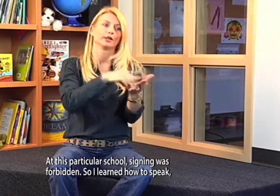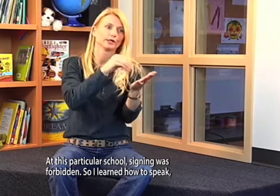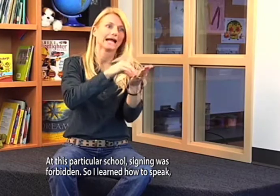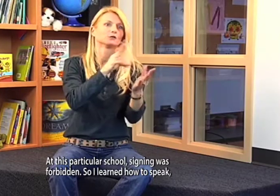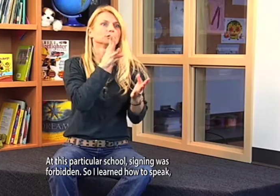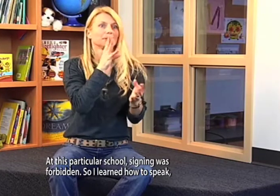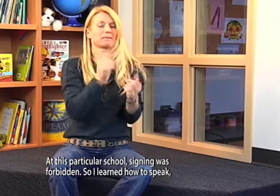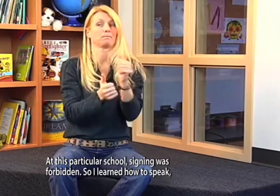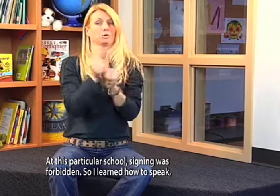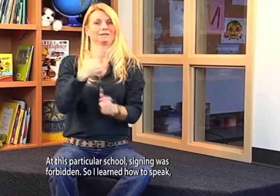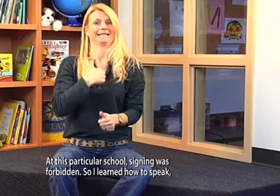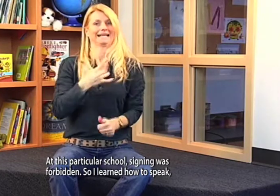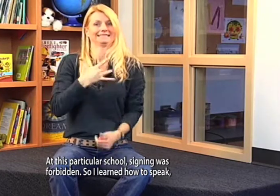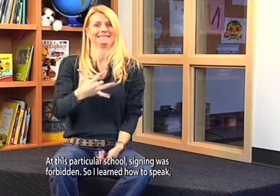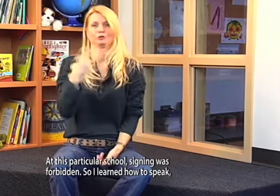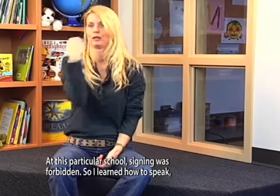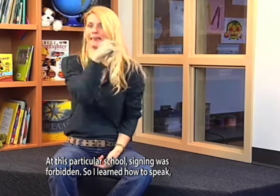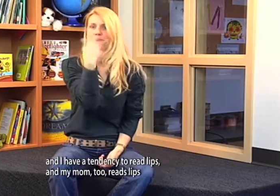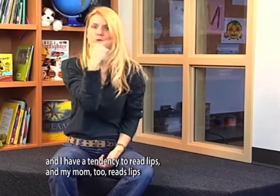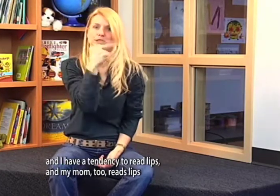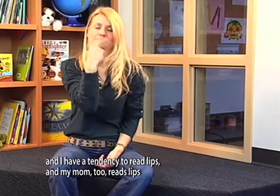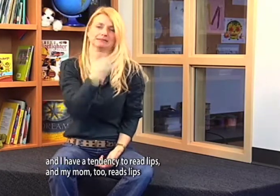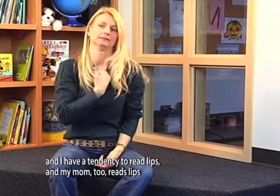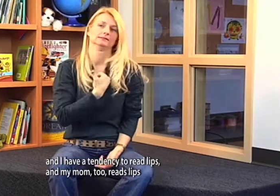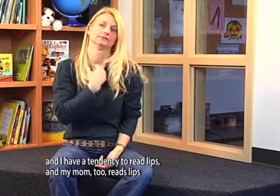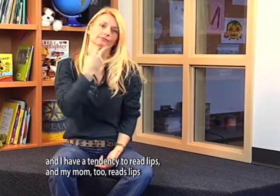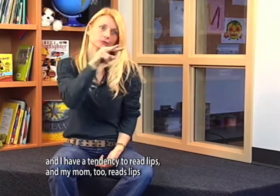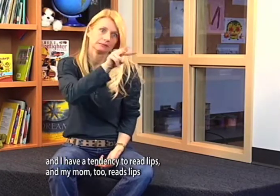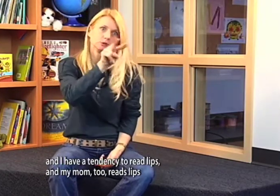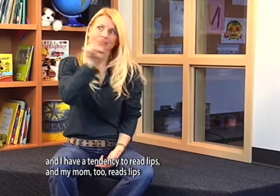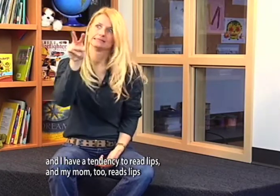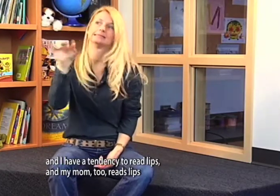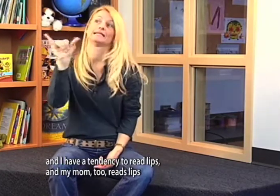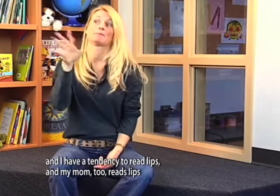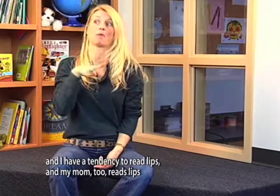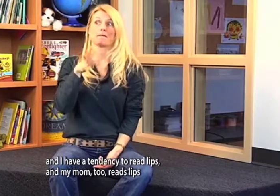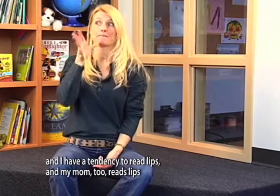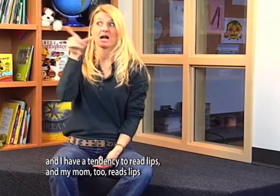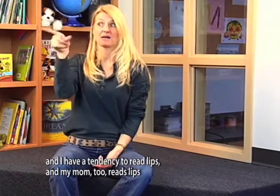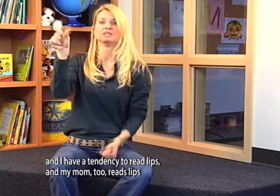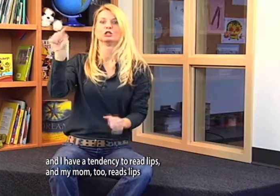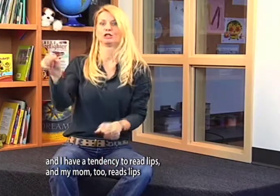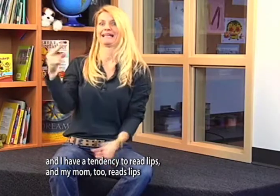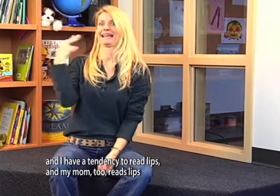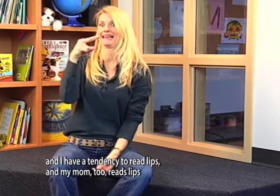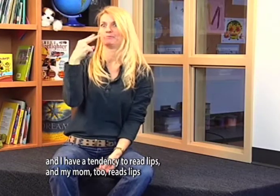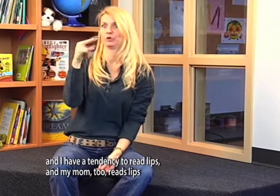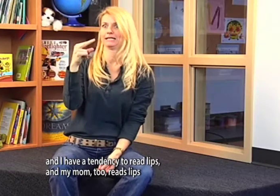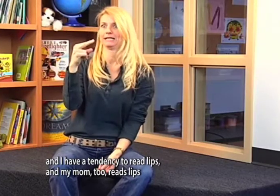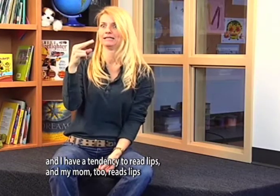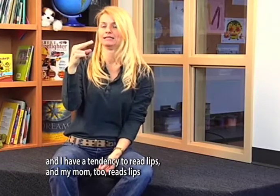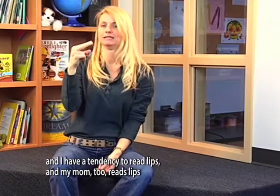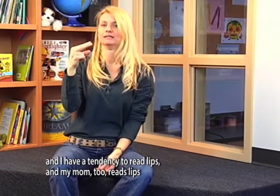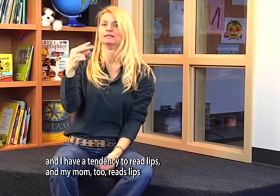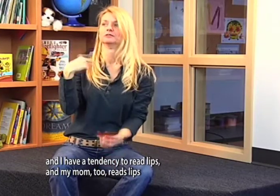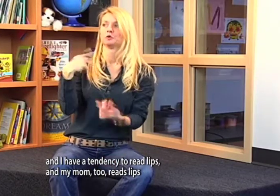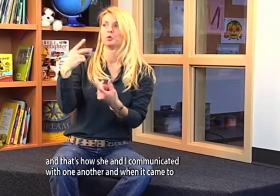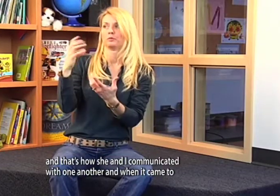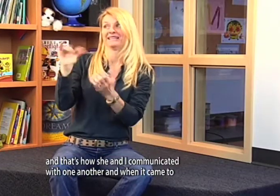So I learned how to speak, and I have a tendency to read lips. And my mom, too, reads lips. And that's how